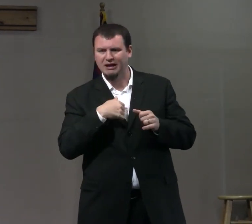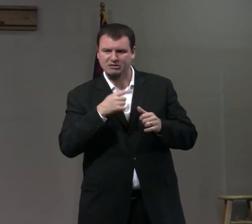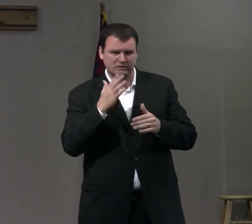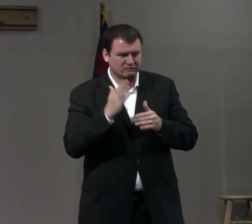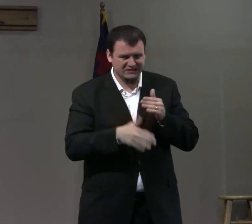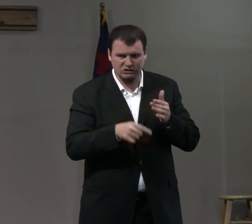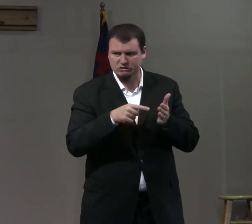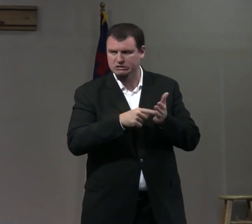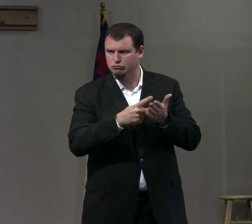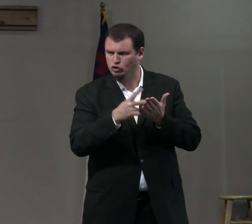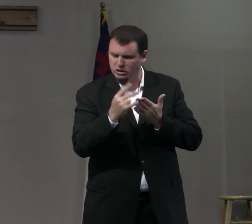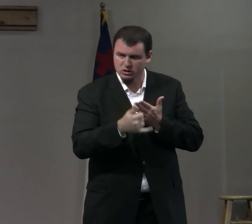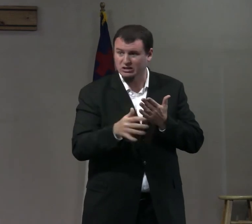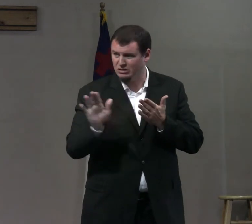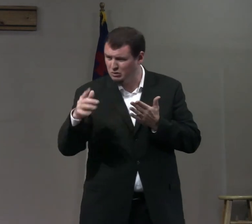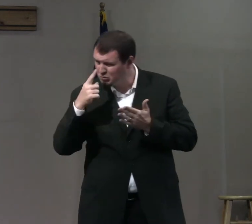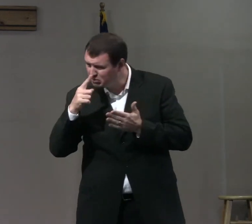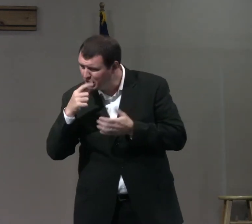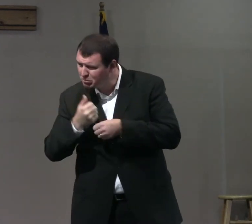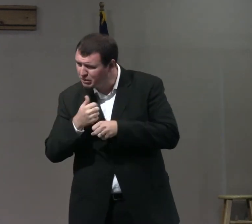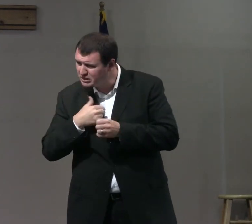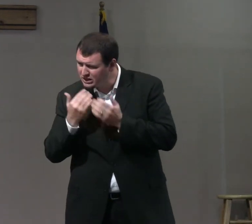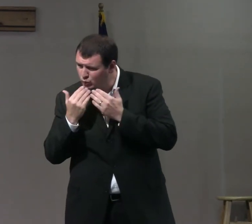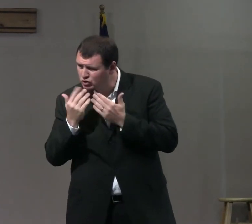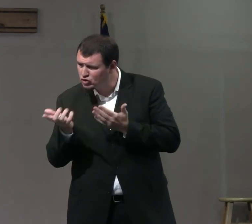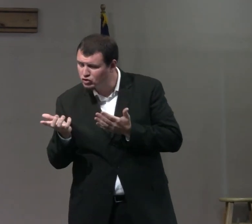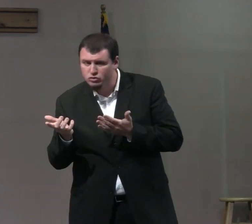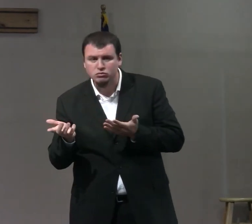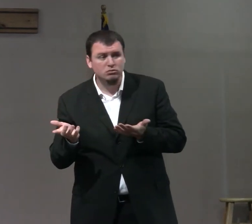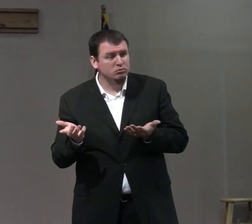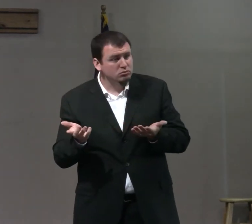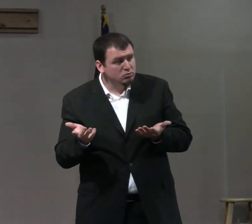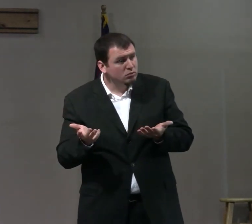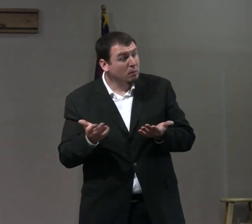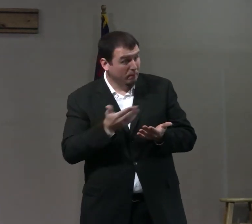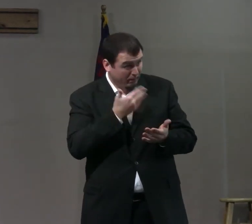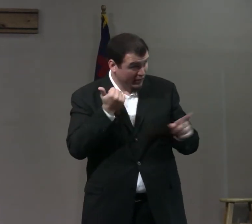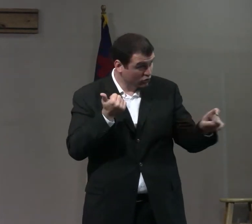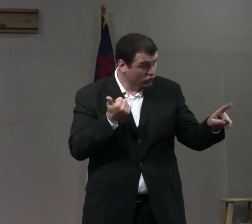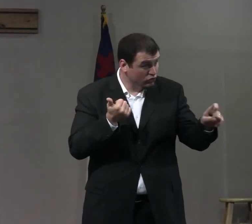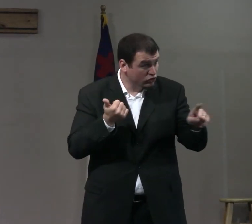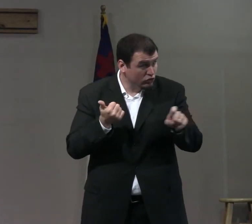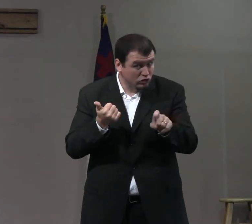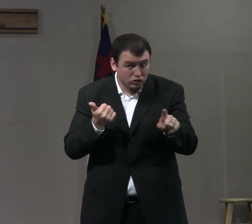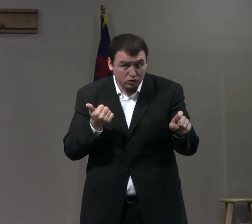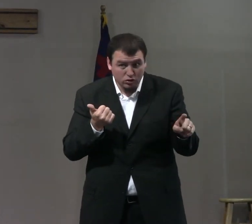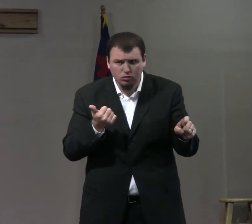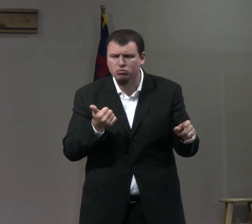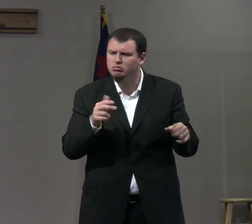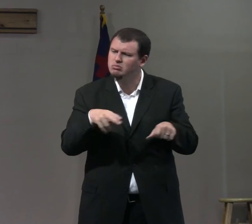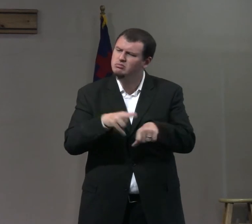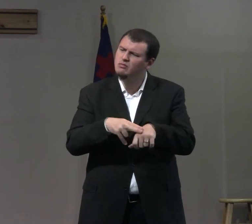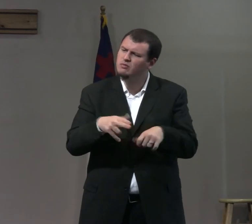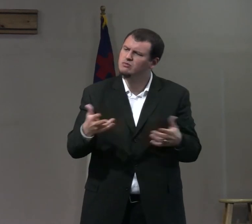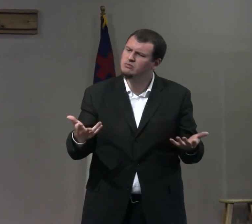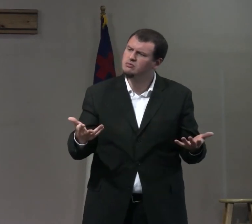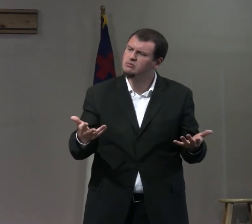Oh, I'm really busy right now. I've got to finish this project. Well, do you mind making a sandwich? Maybe that's a little